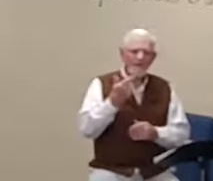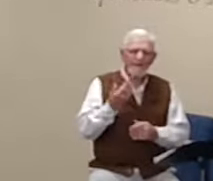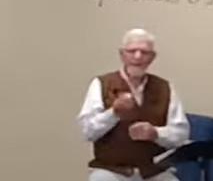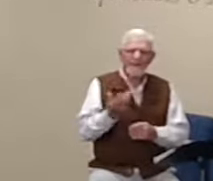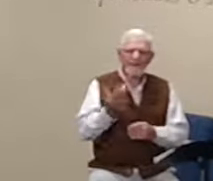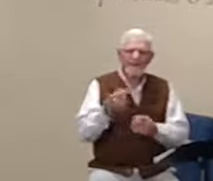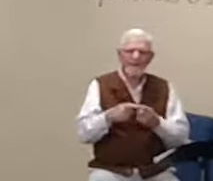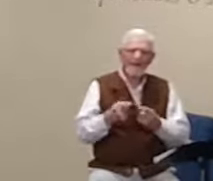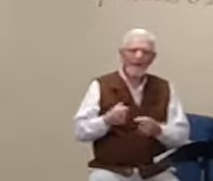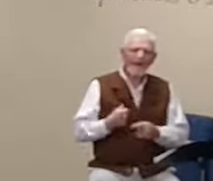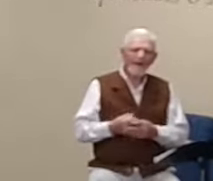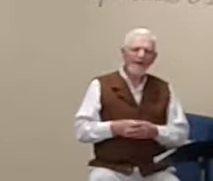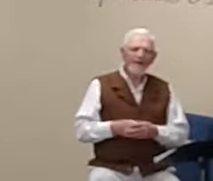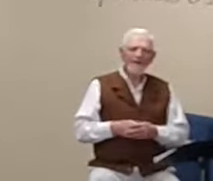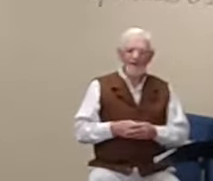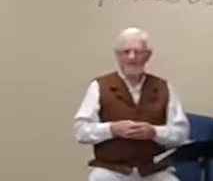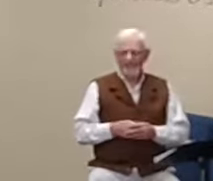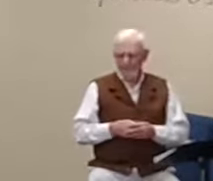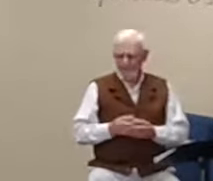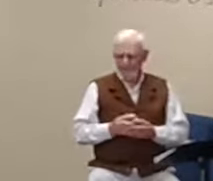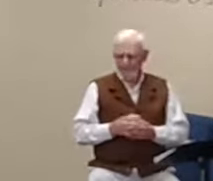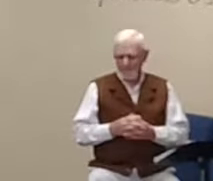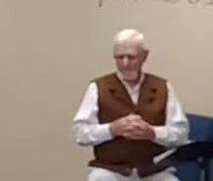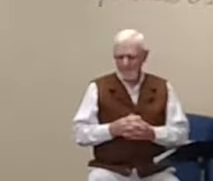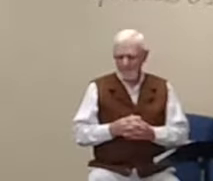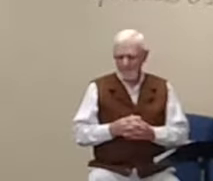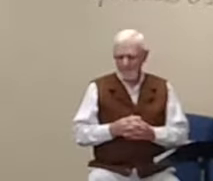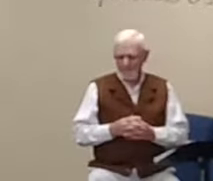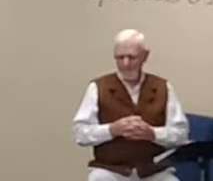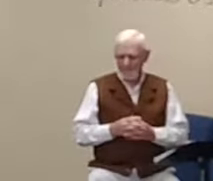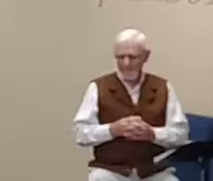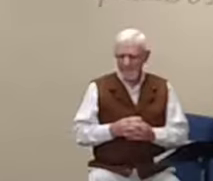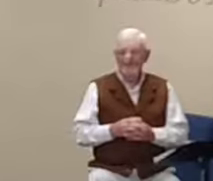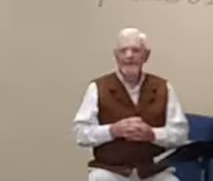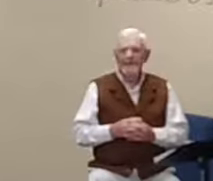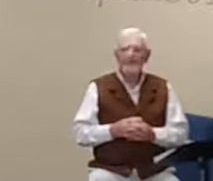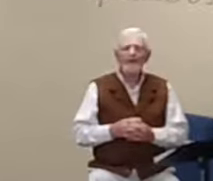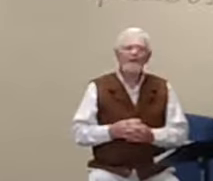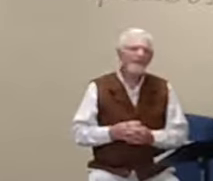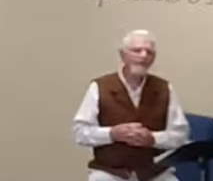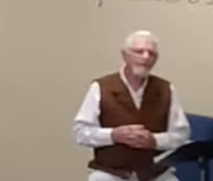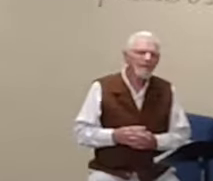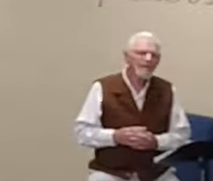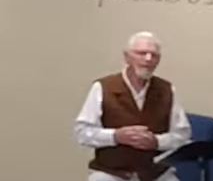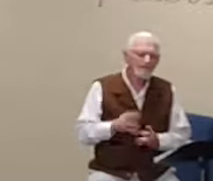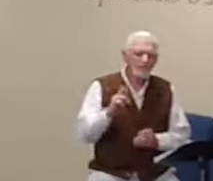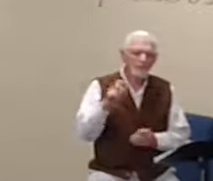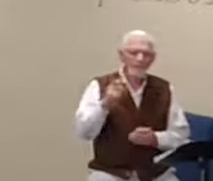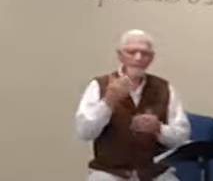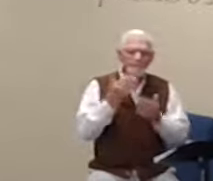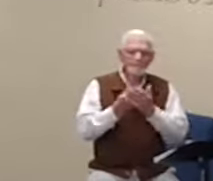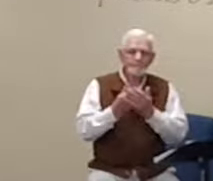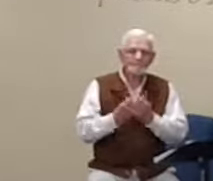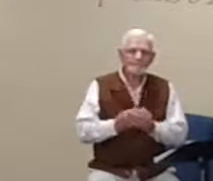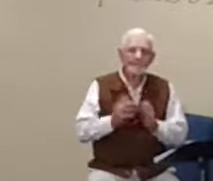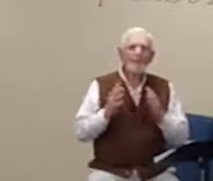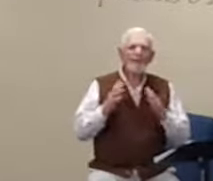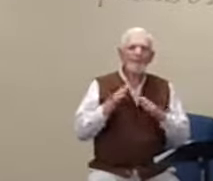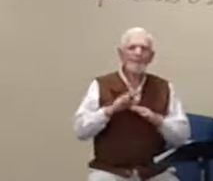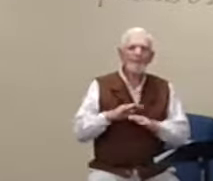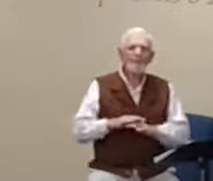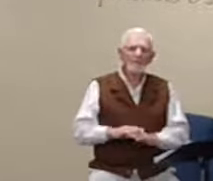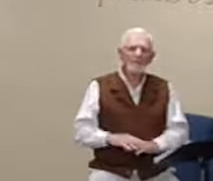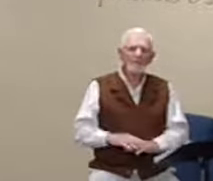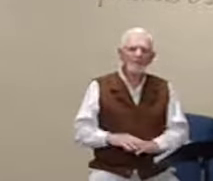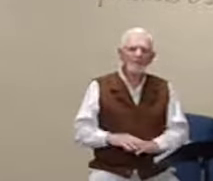me. It's kind of one of those things, reviving. And so it's been really good just to decompress, be